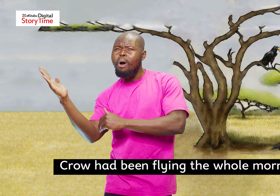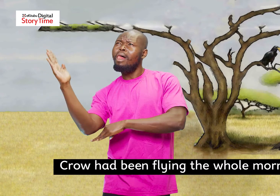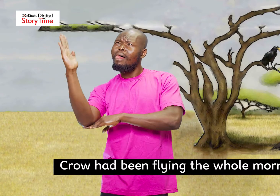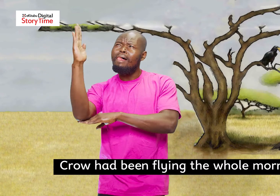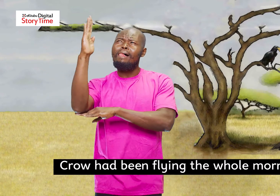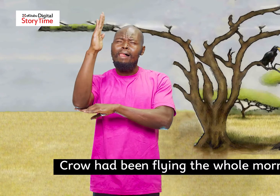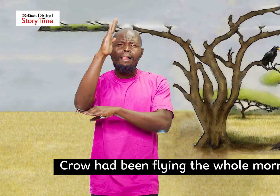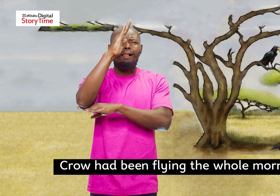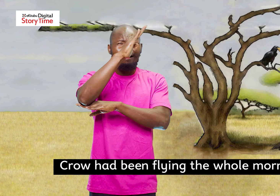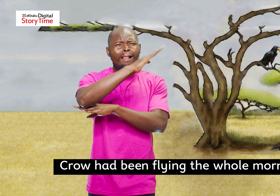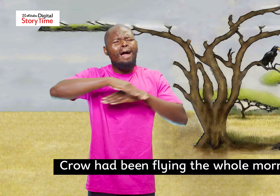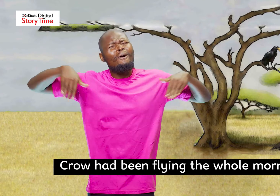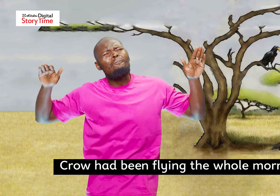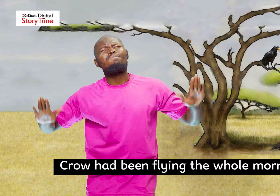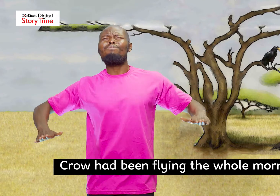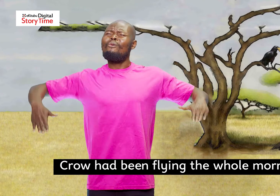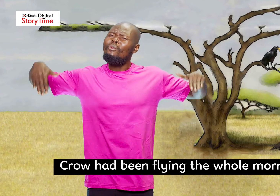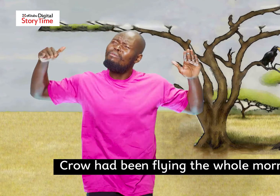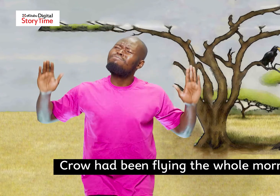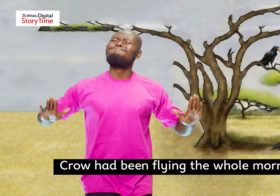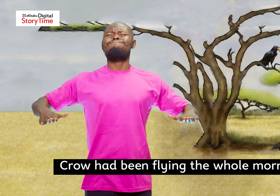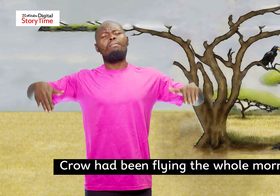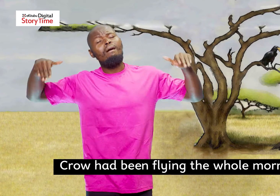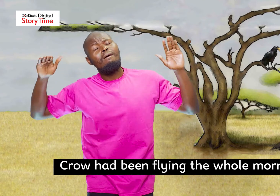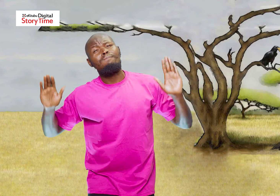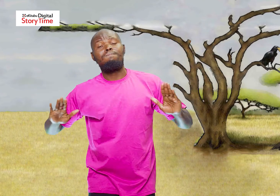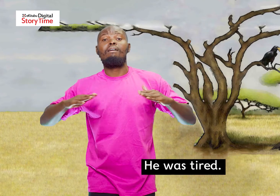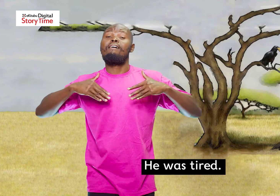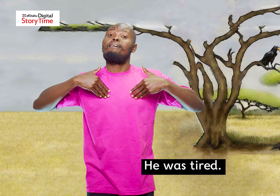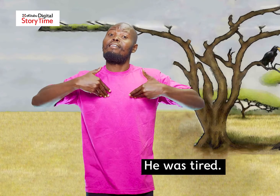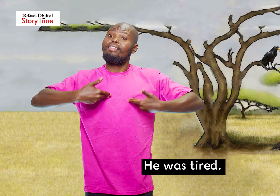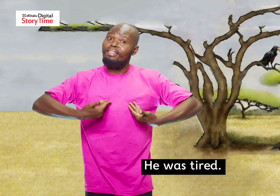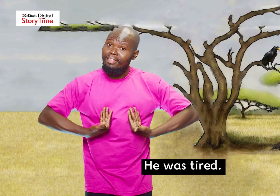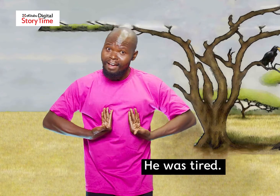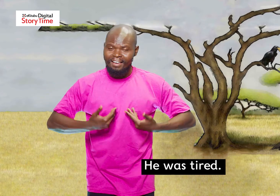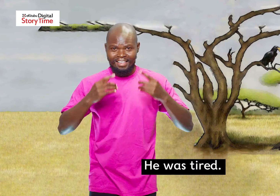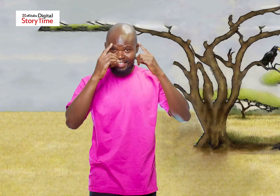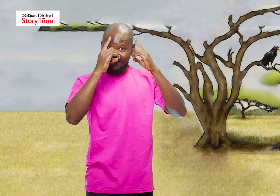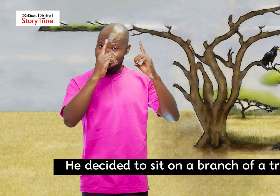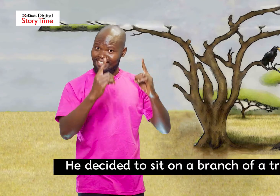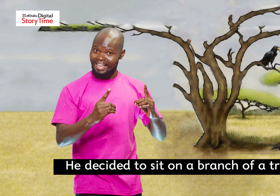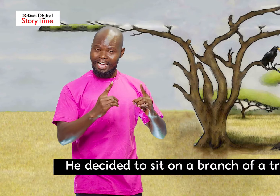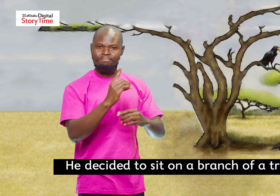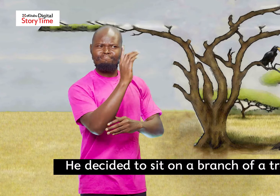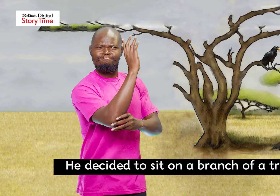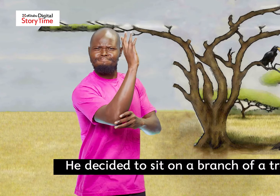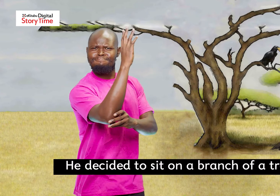Crow had been flying the whole morning. He was tired. He